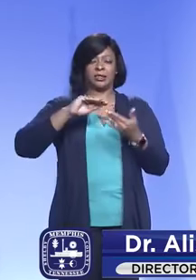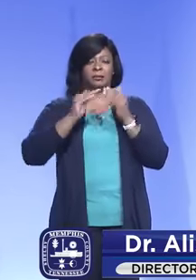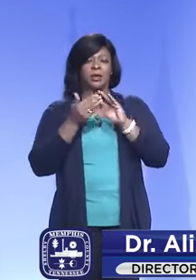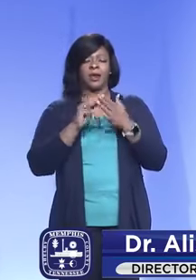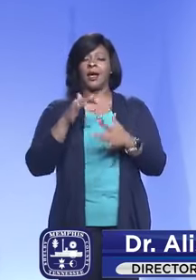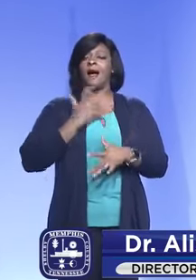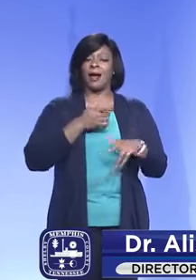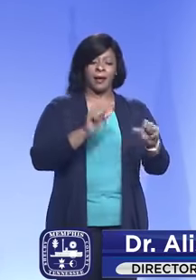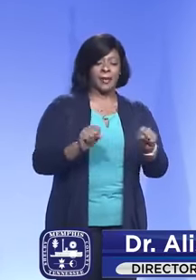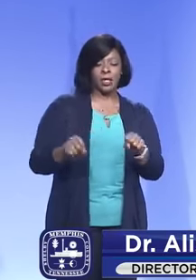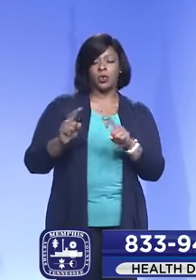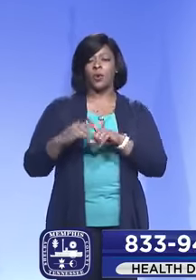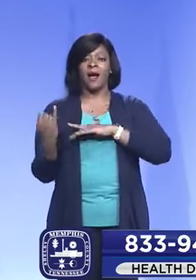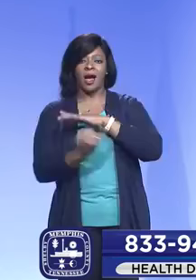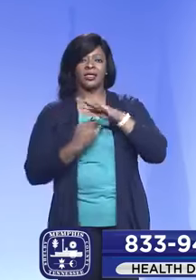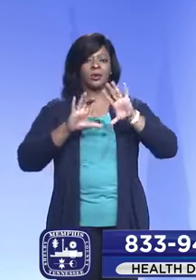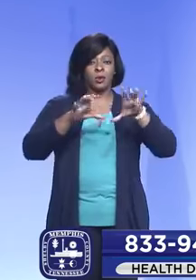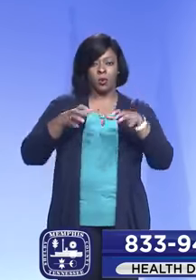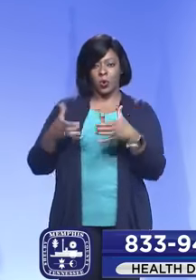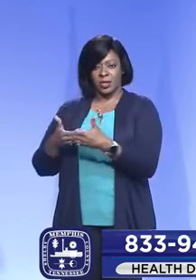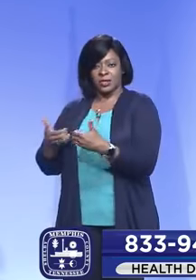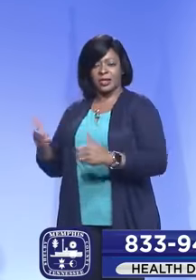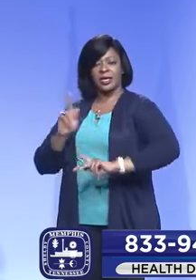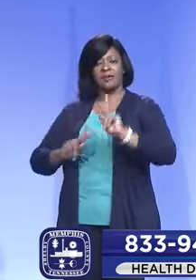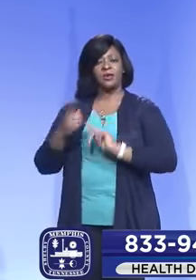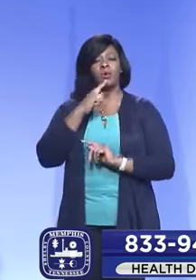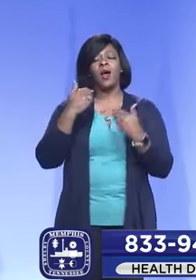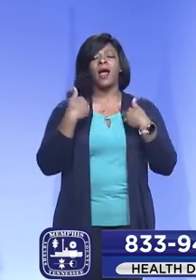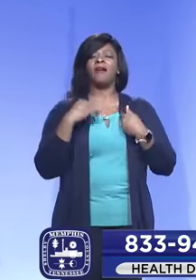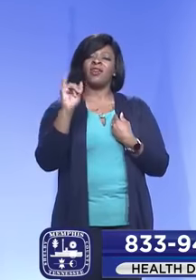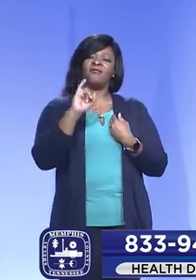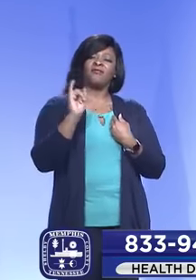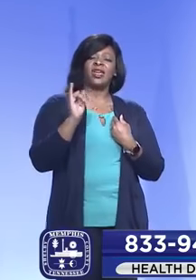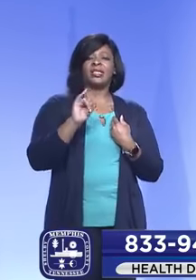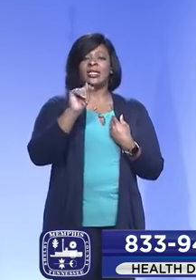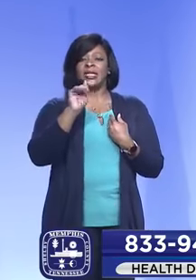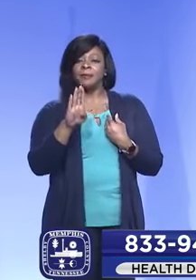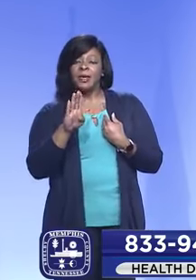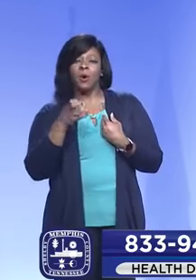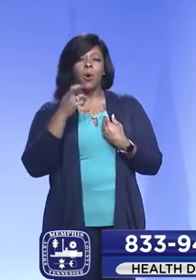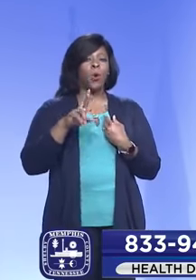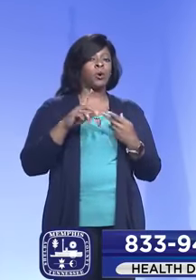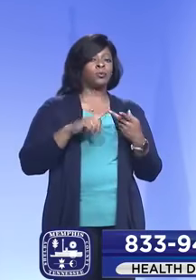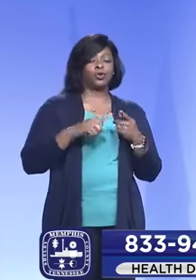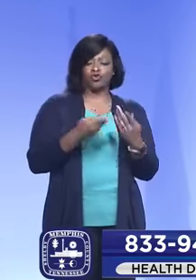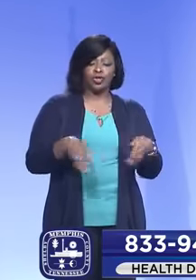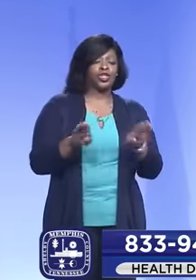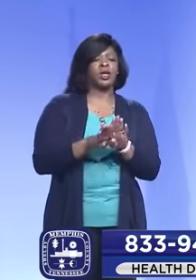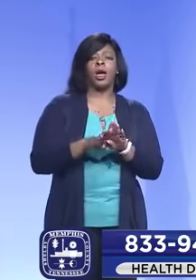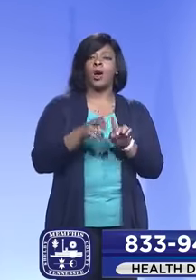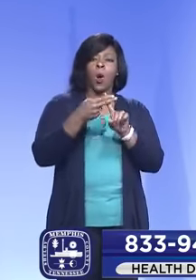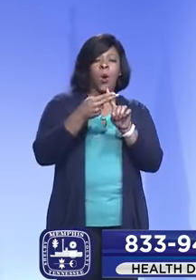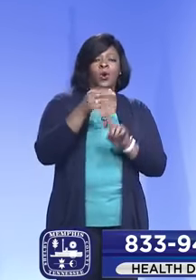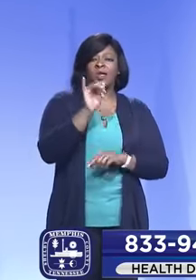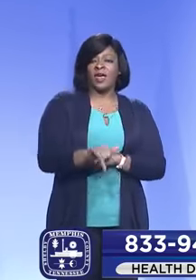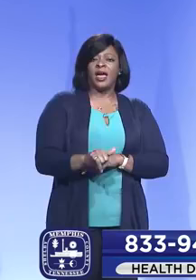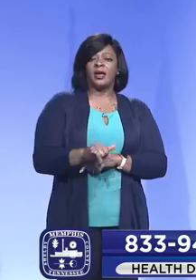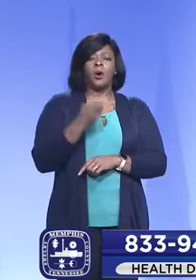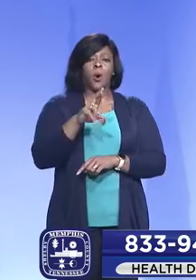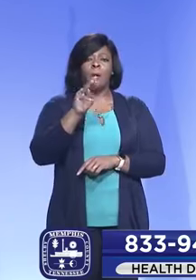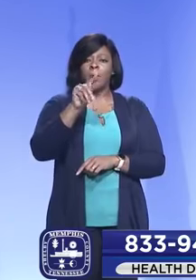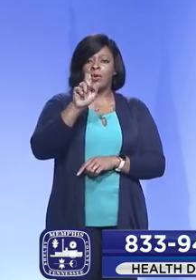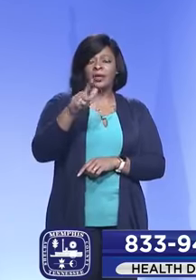our ability to isolate or quarantine individuals who have infectious TB, or to shut down a hotel or